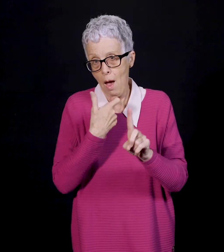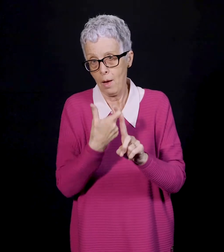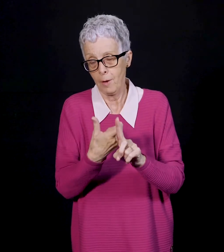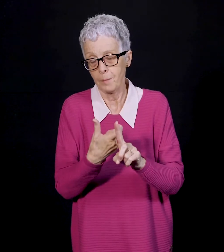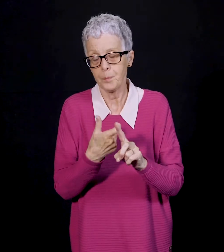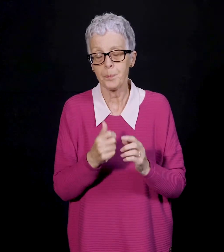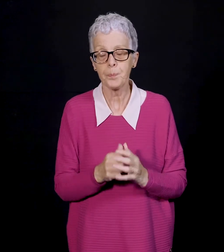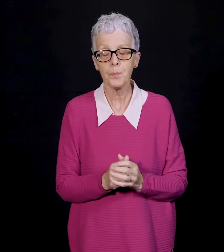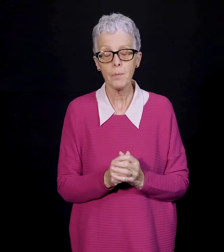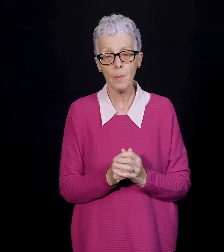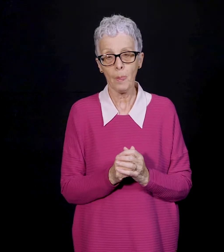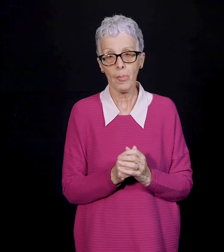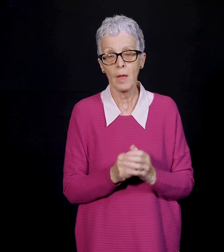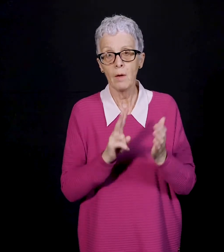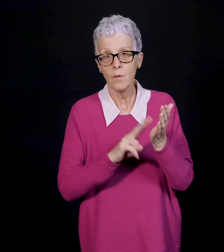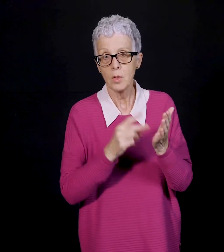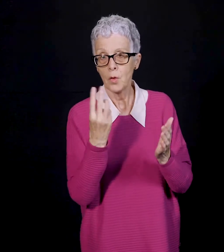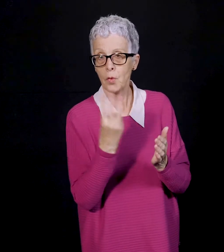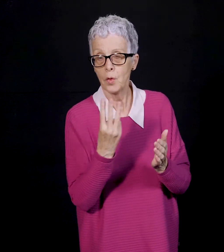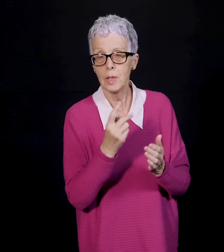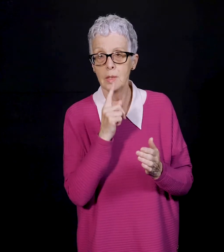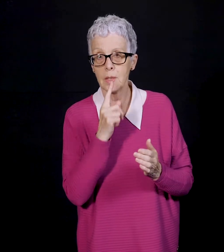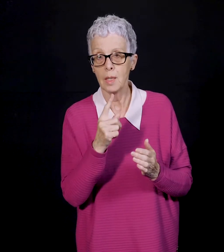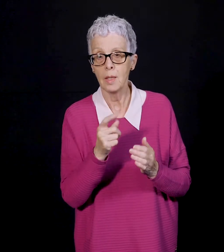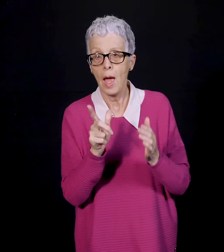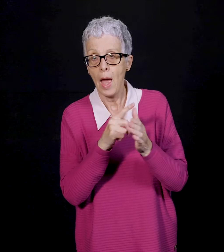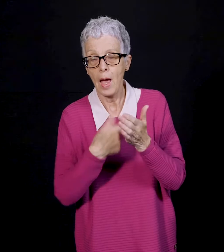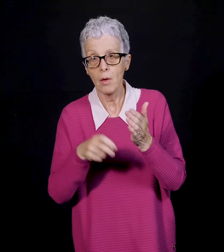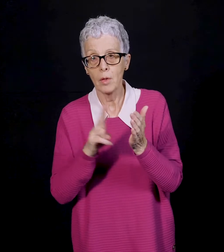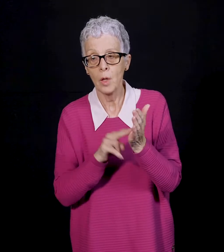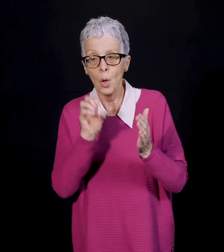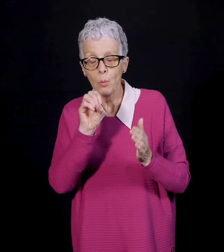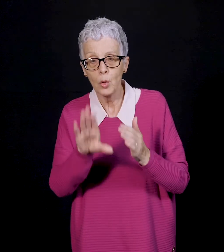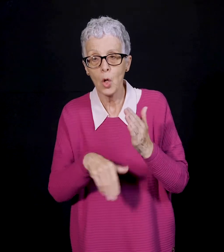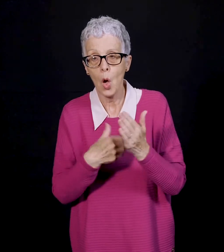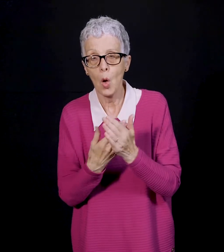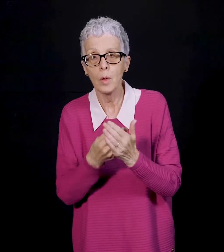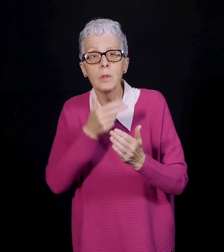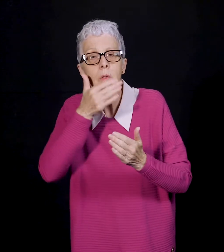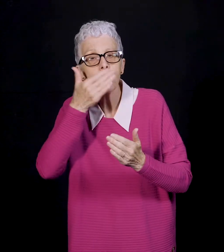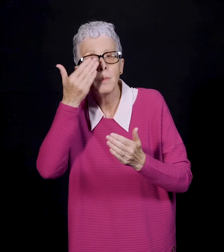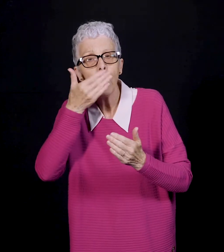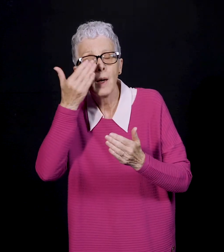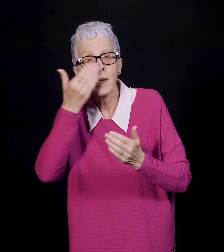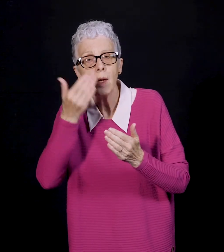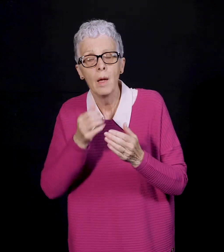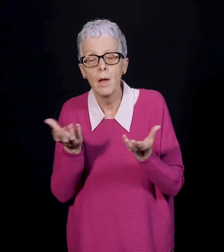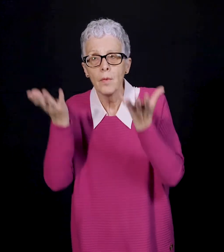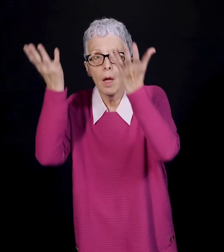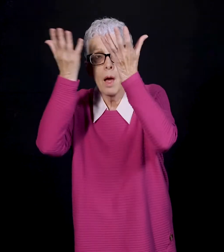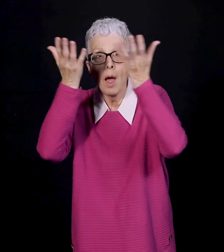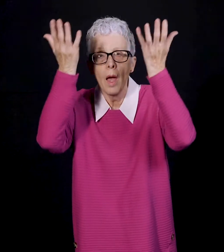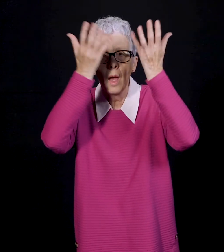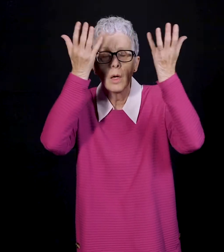the sight. In fact, in verse 13 of that, it says that Aaron, he shall put on the incense on the fire before the Lord, so that the cloud of incense